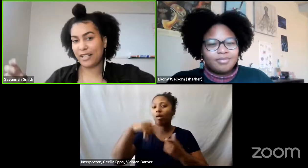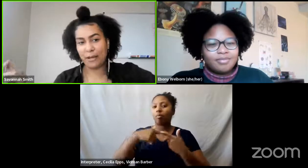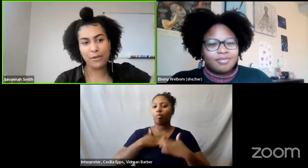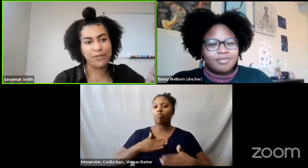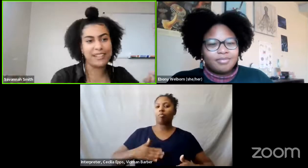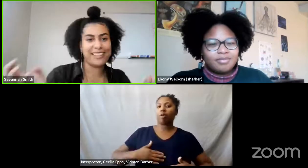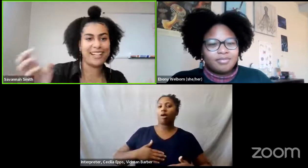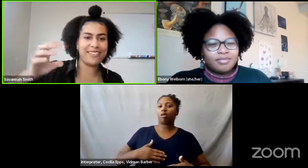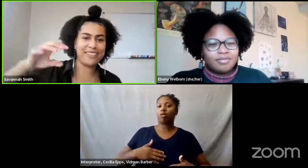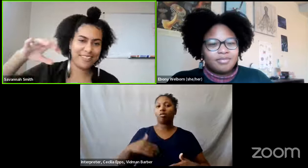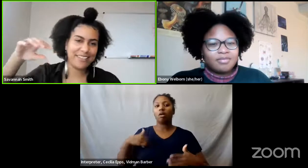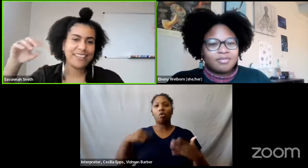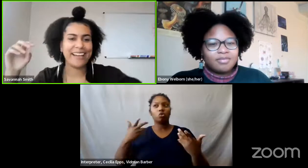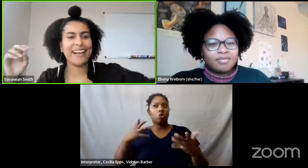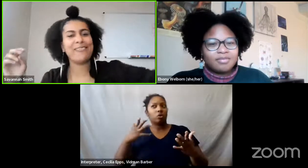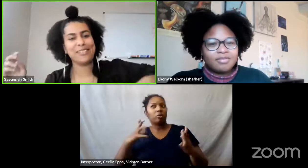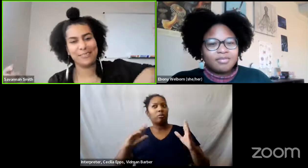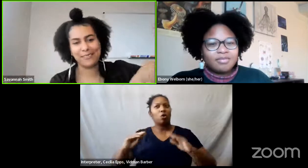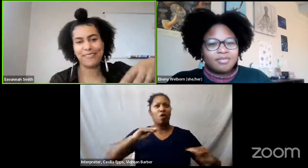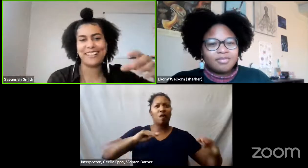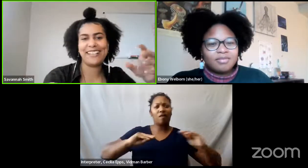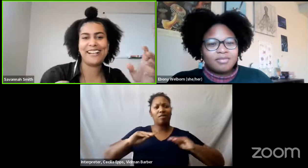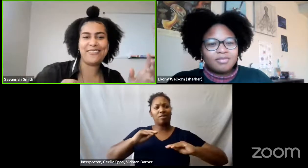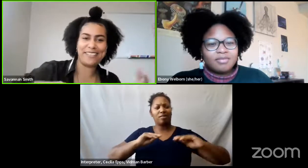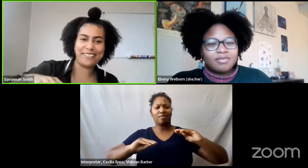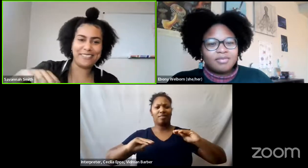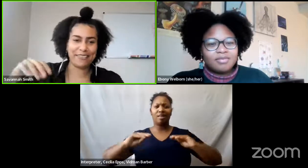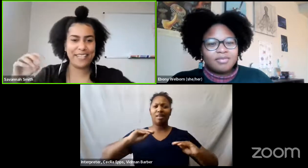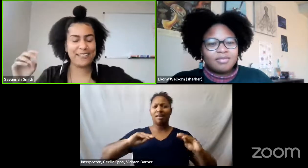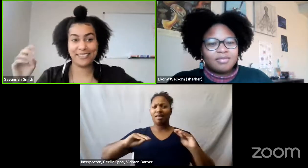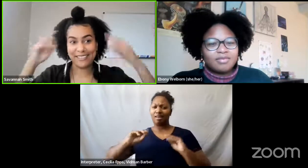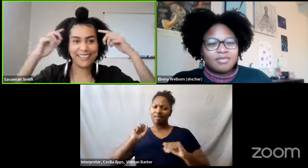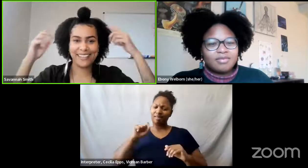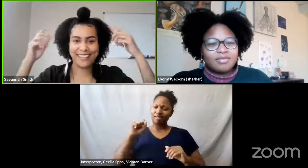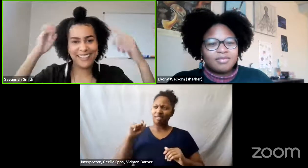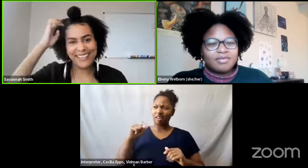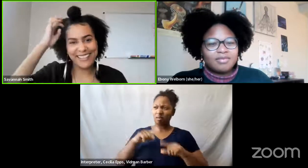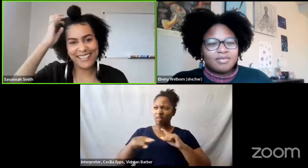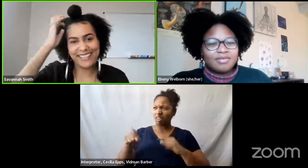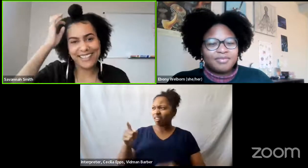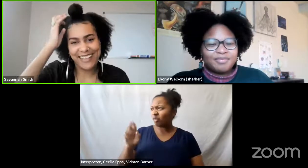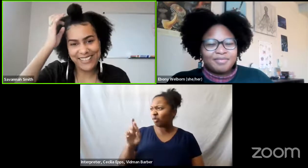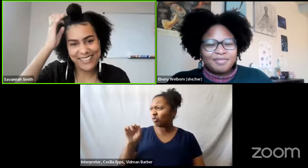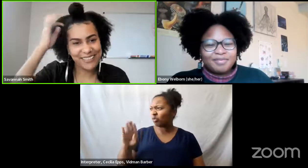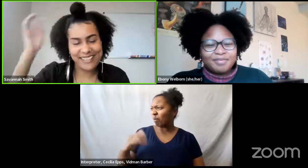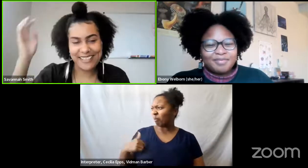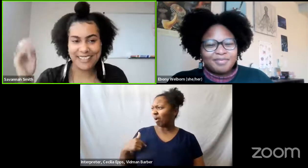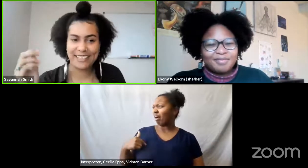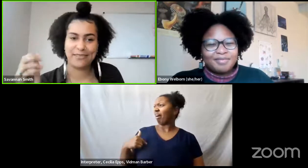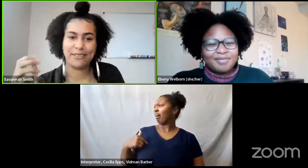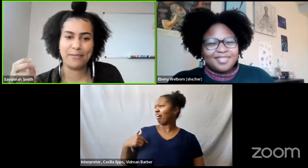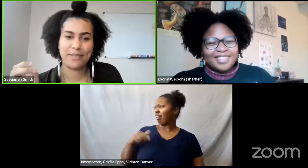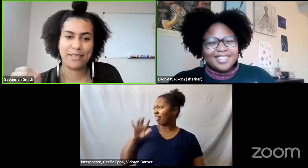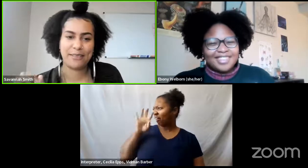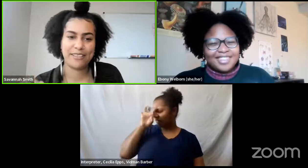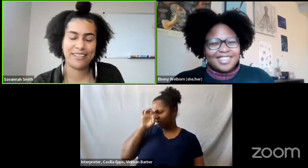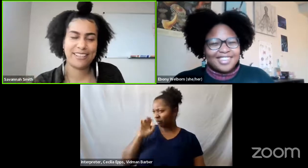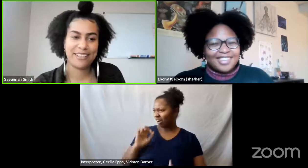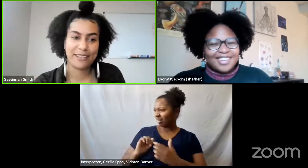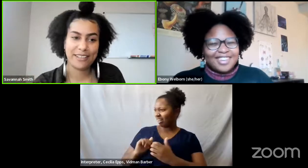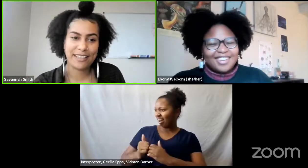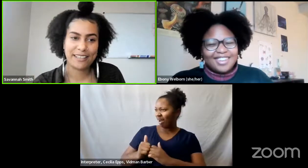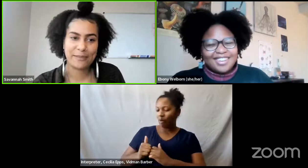thinking already by moving, that I was, oh yeah, I'm in tune with my body now. But you said ribs, I was like, what the? that's something I was totally disconnected from.